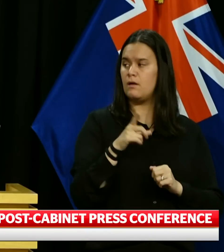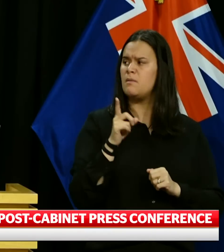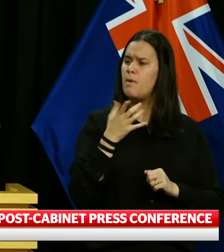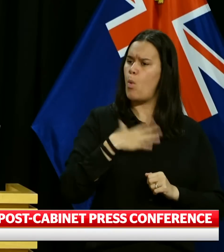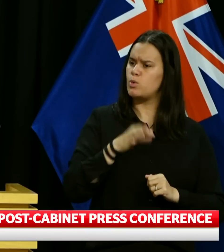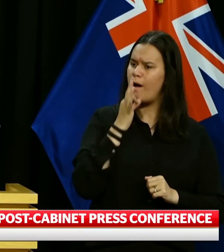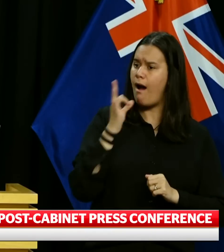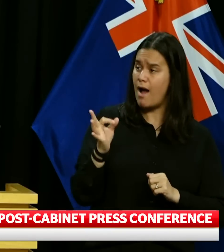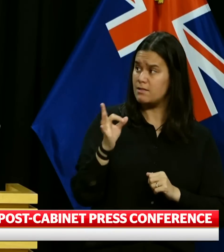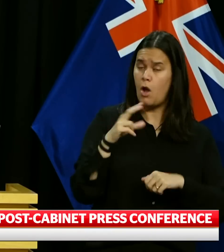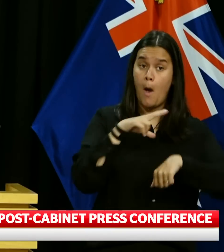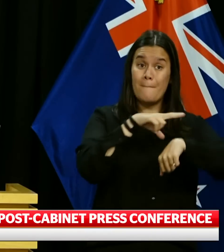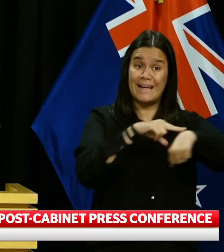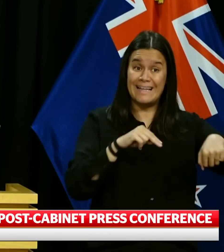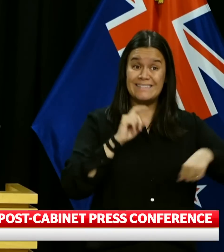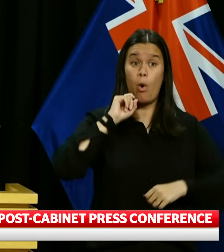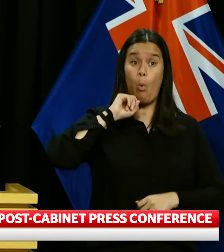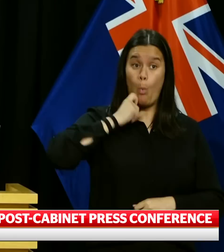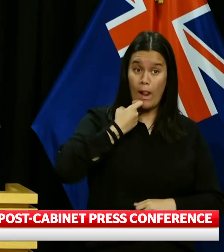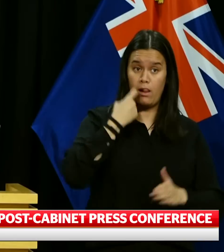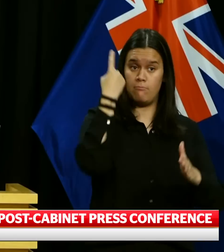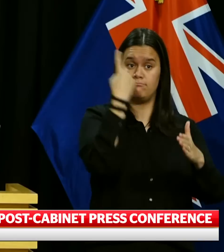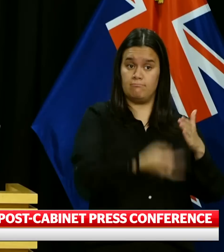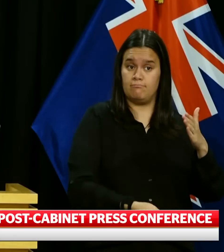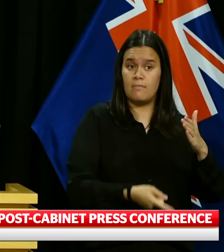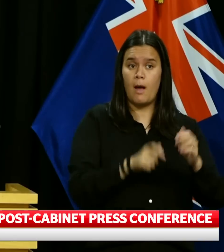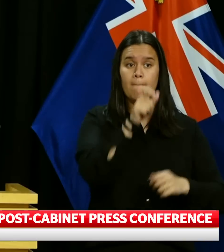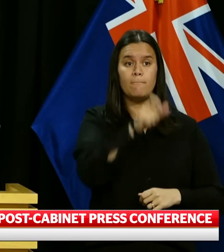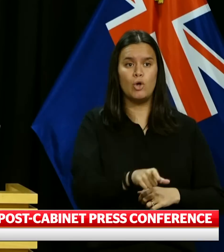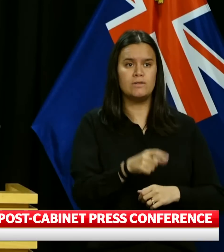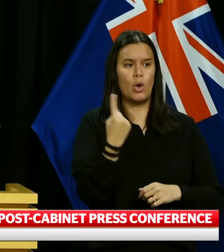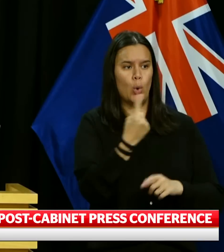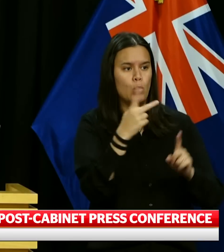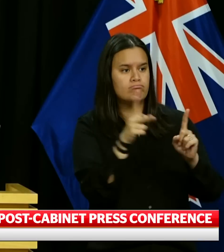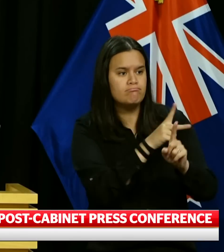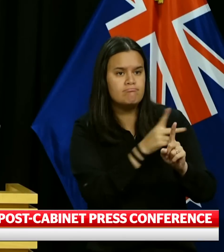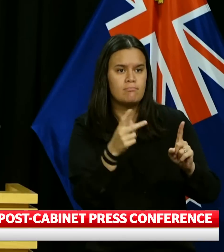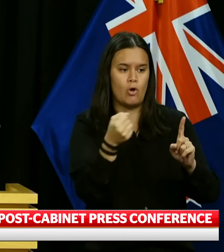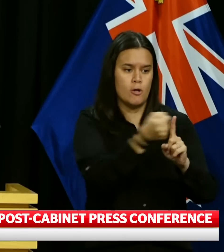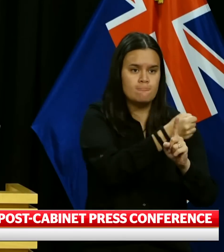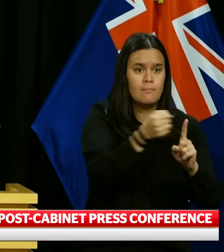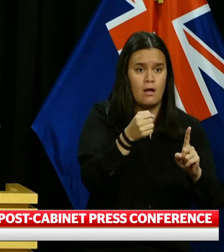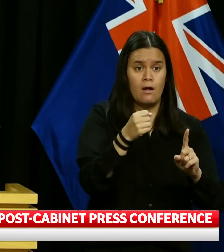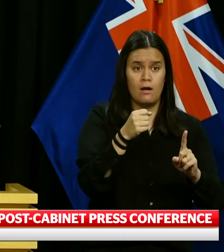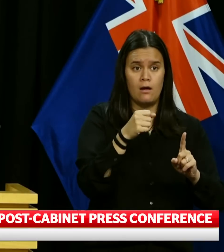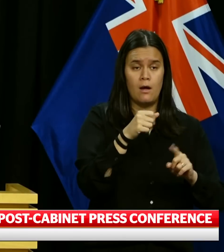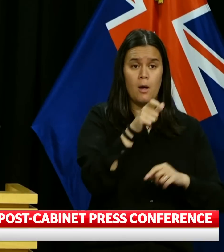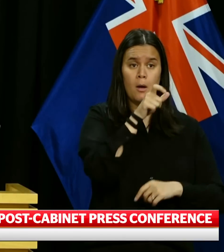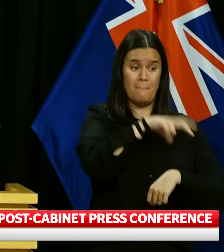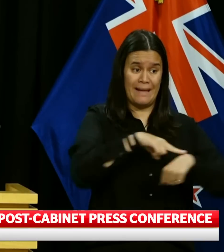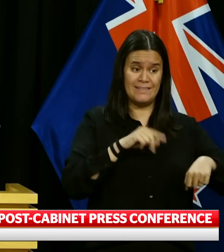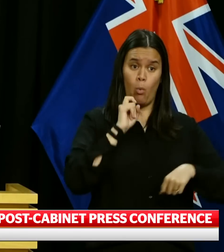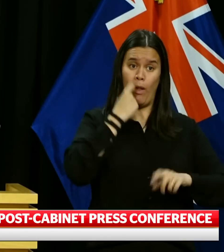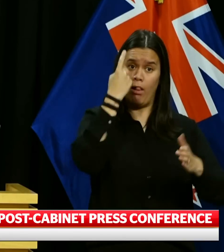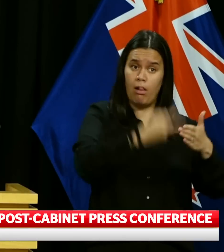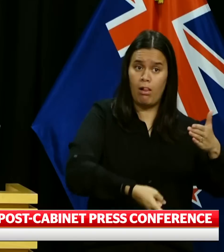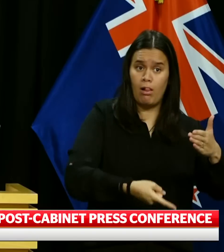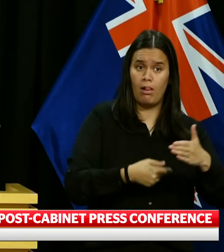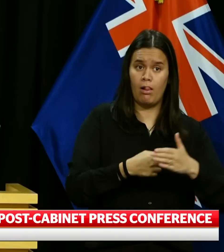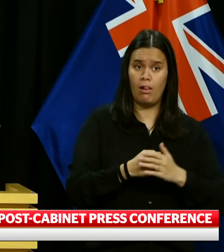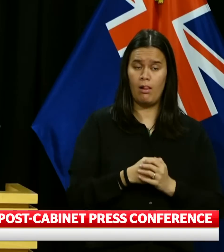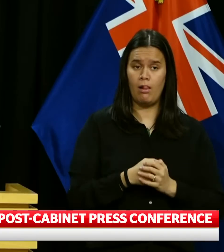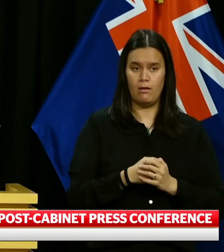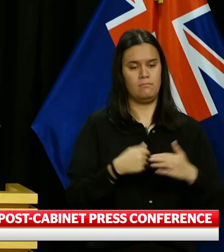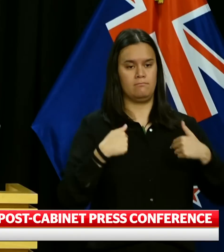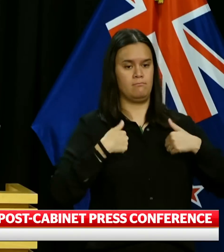investigate and prosecute whomever is responsible for any assault that day? Those decisions are matters for the Commissioner of Police. I'd